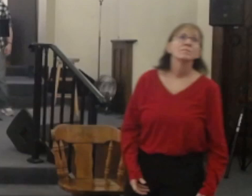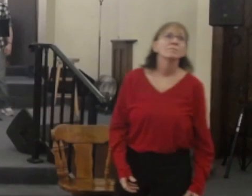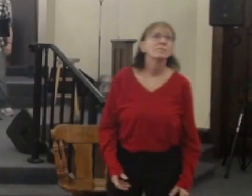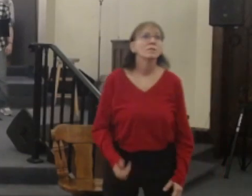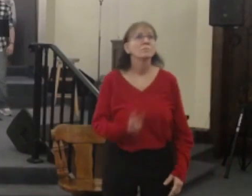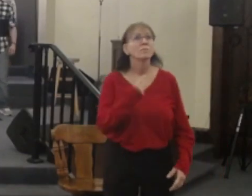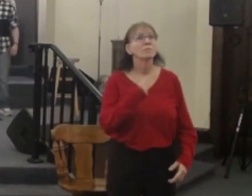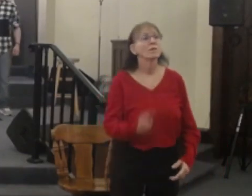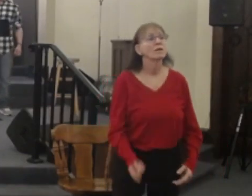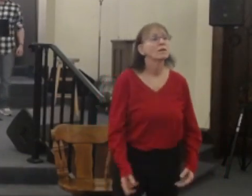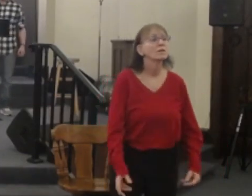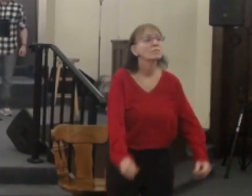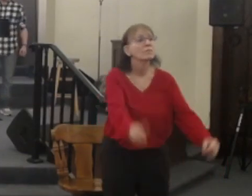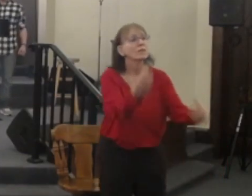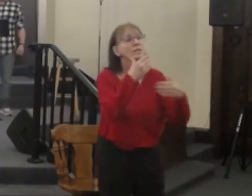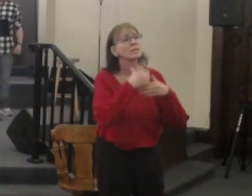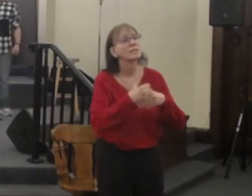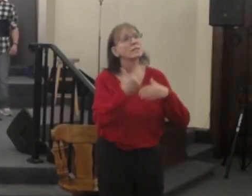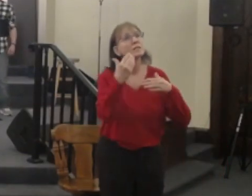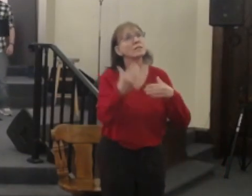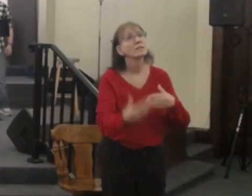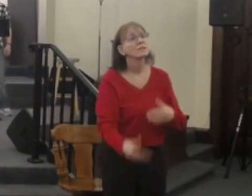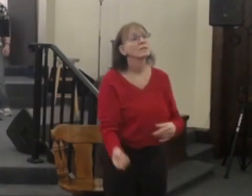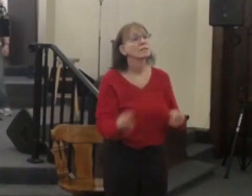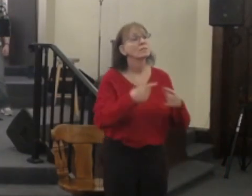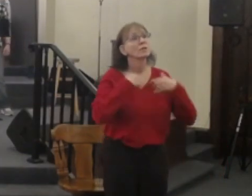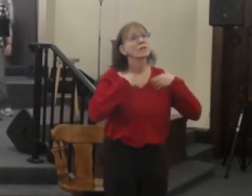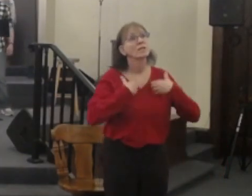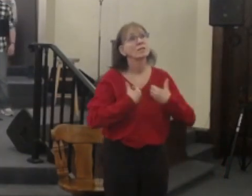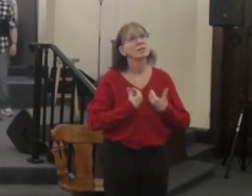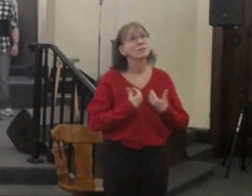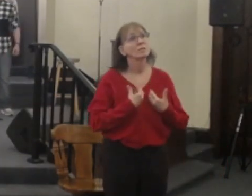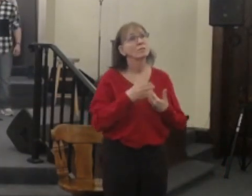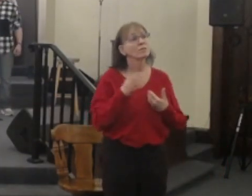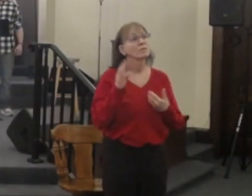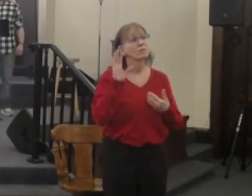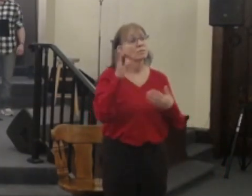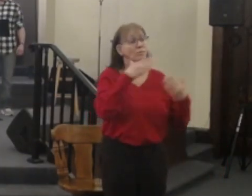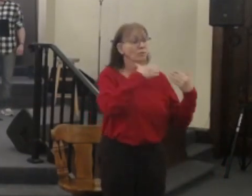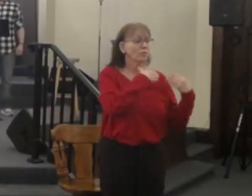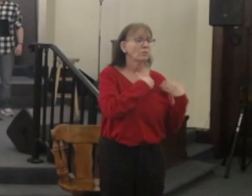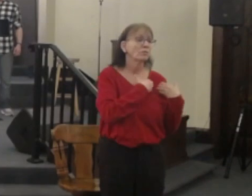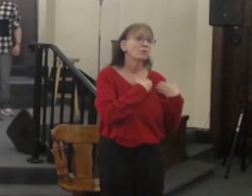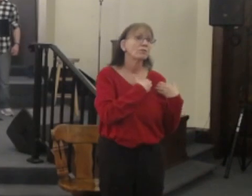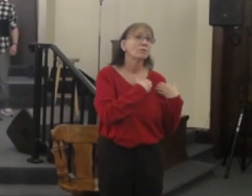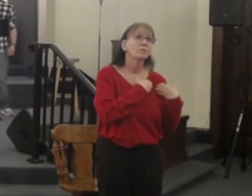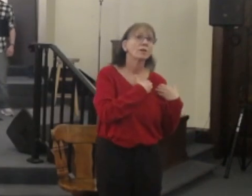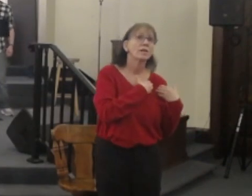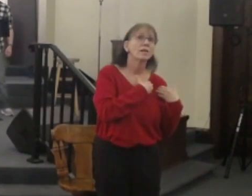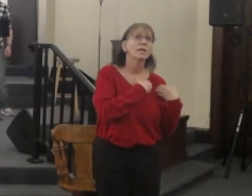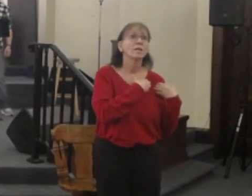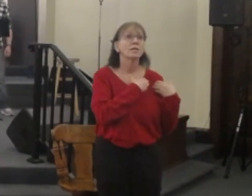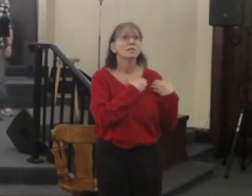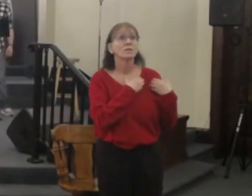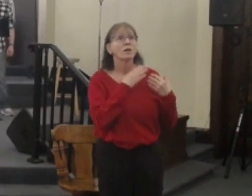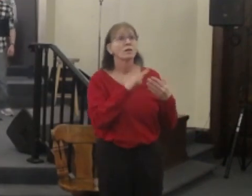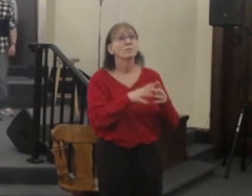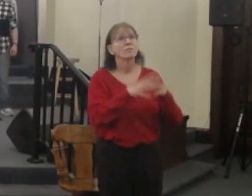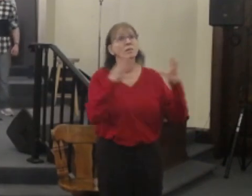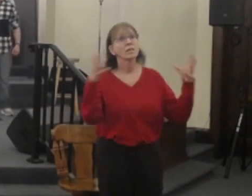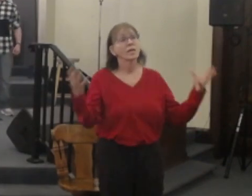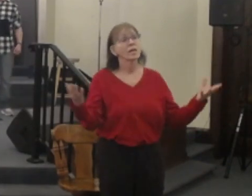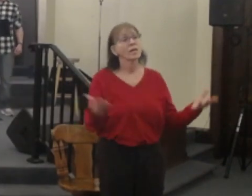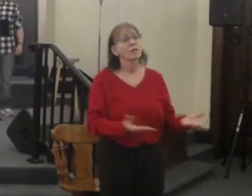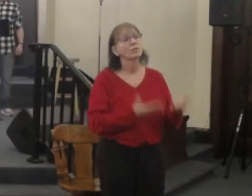Are you past the point of weary? Is your burden weighing heavy? Is it all too much